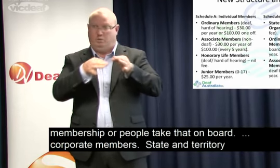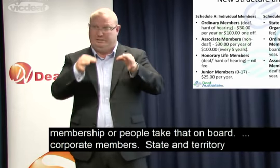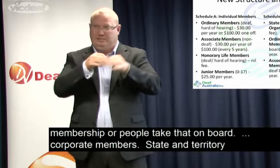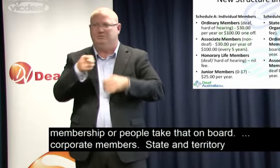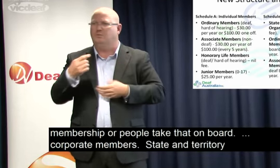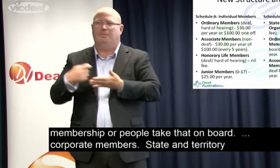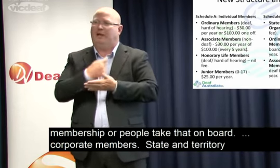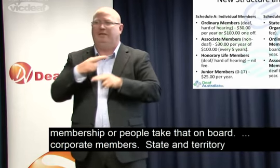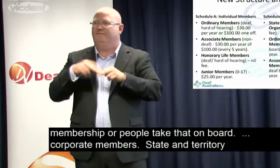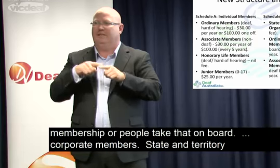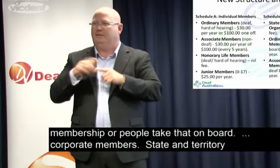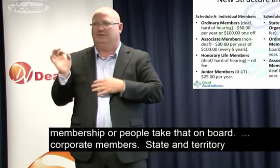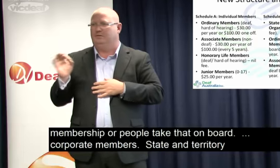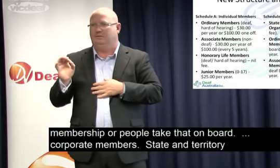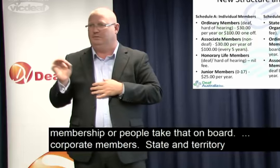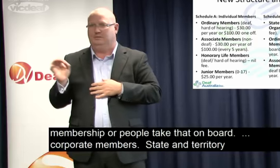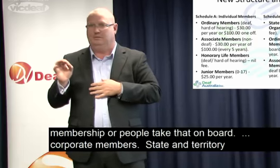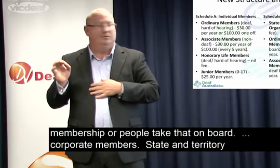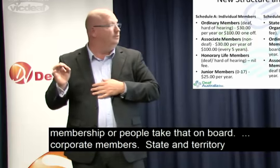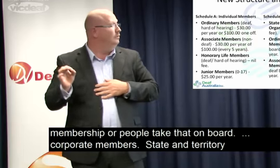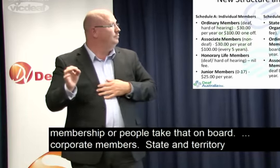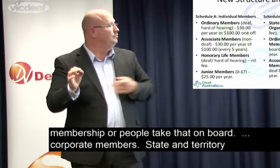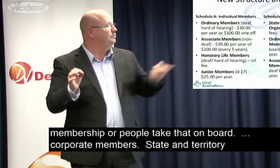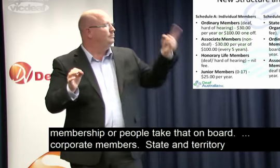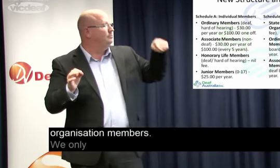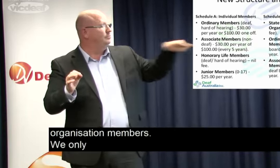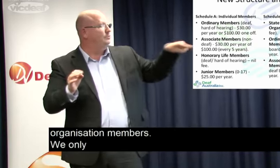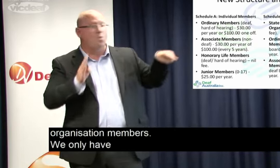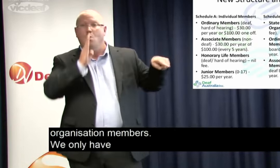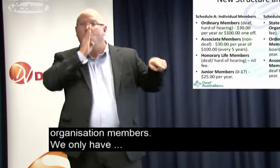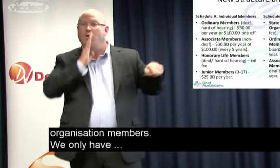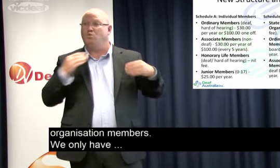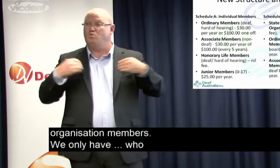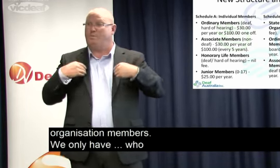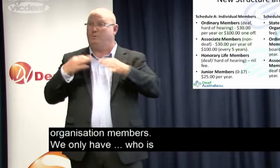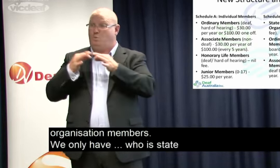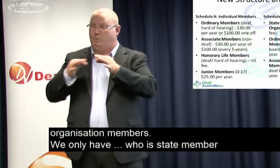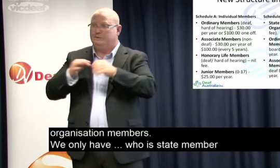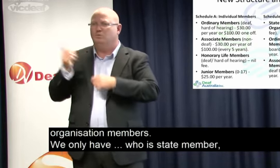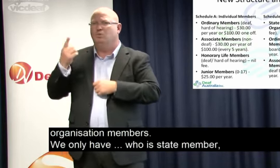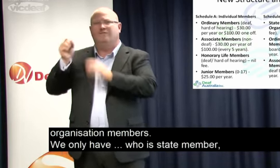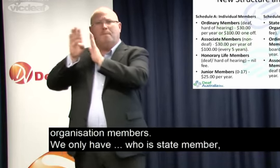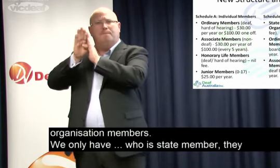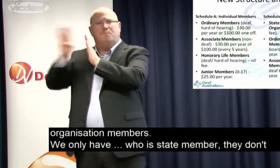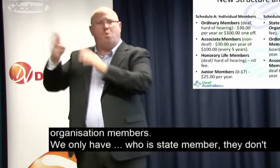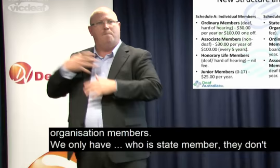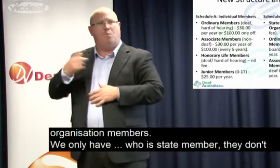If we've only got 5, they might join up as a state member and they don't need to pay a fee. The ordinary corporate membership,